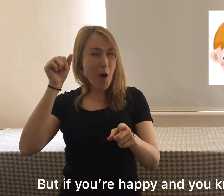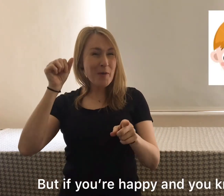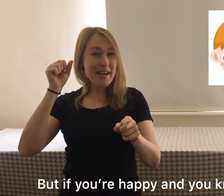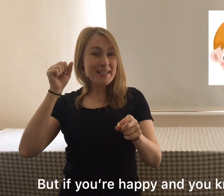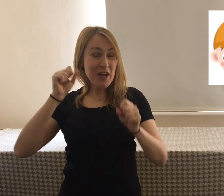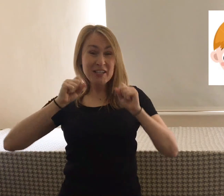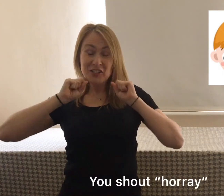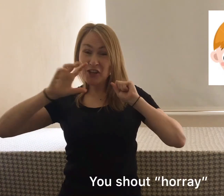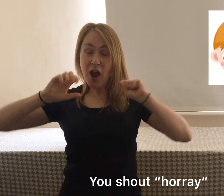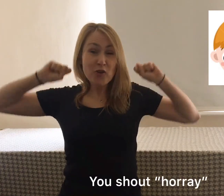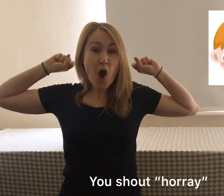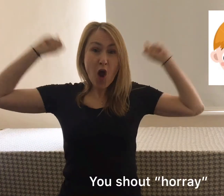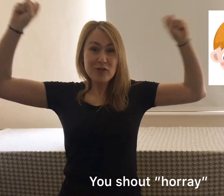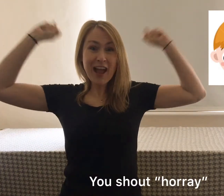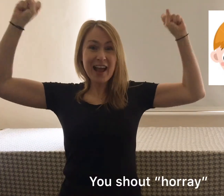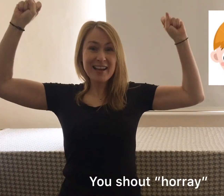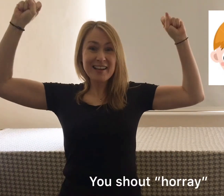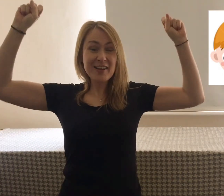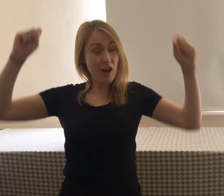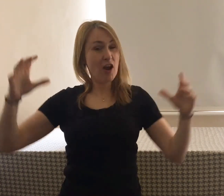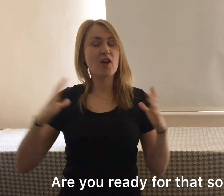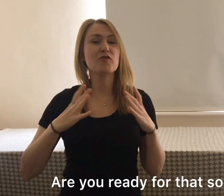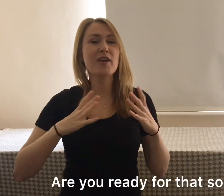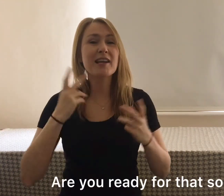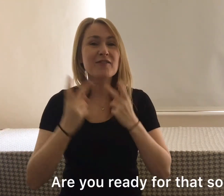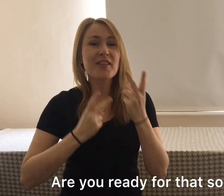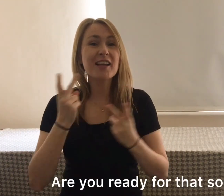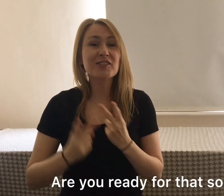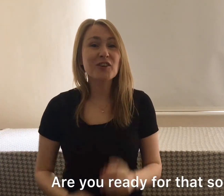it, shout hooray! Are you ready for that song?